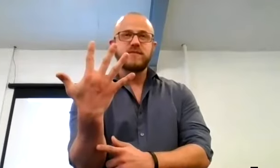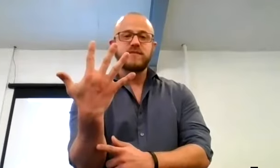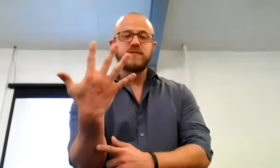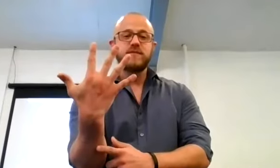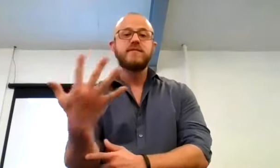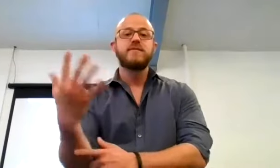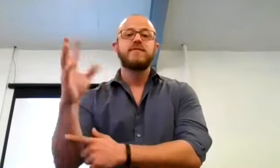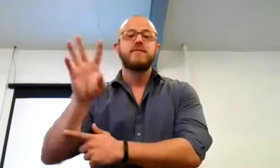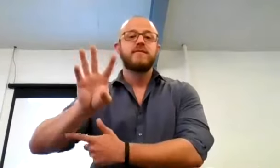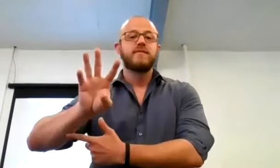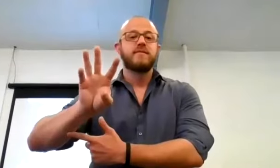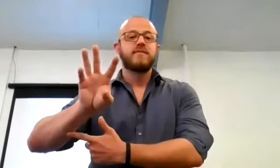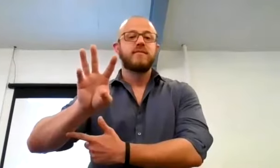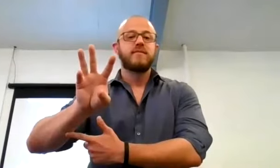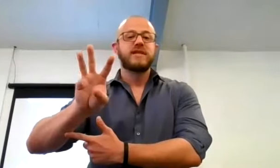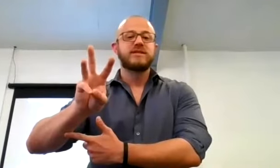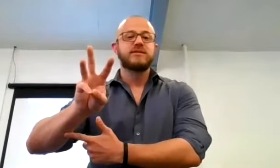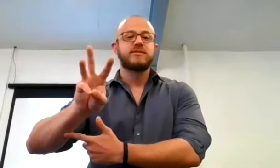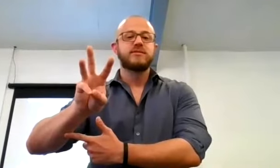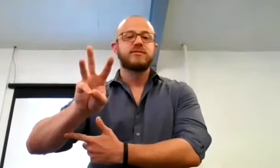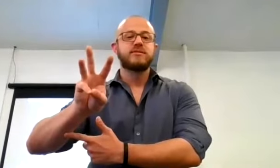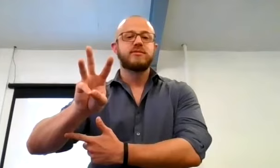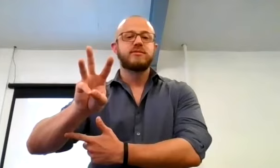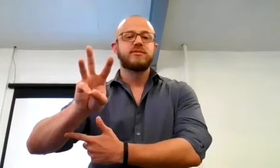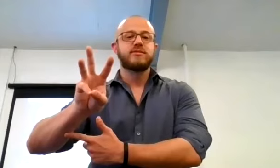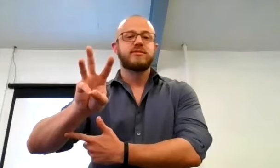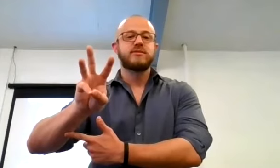5. Now you flip your palm over. You got 6,